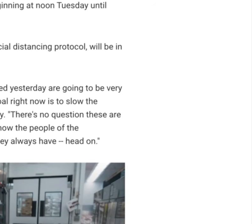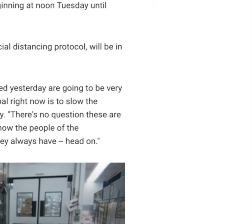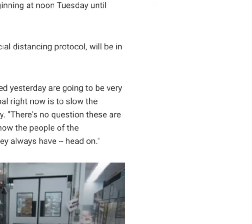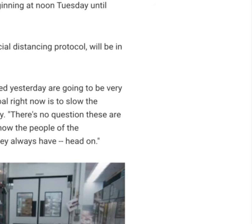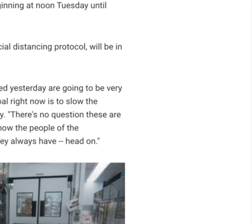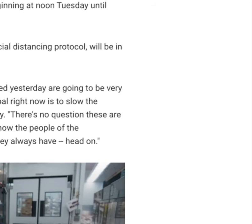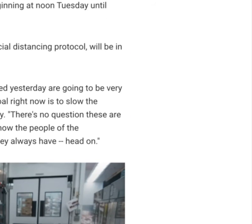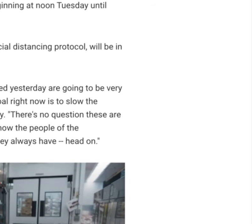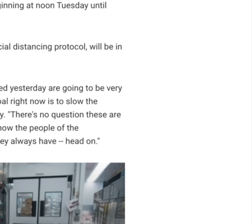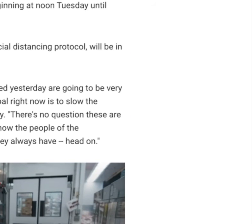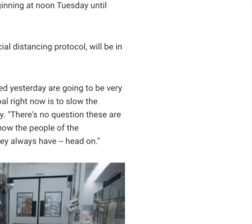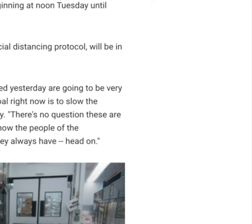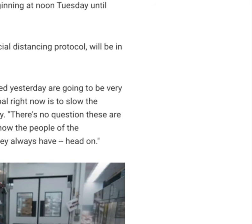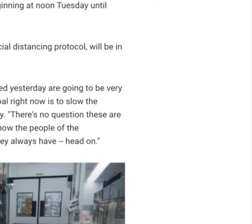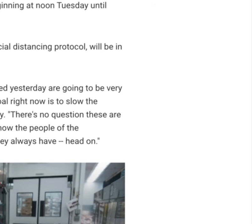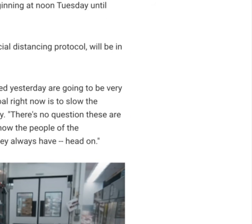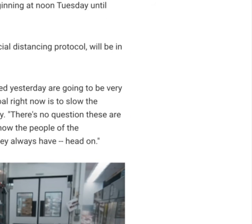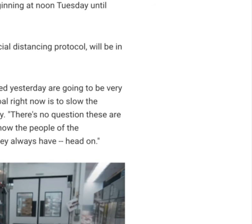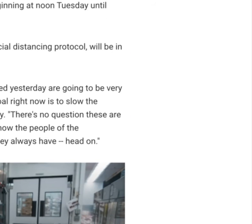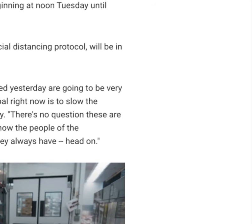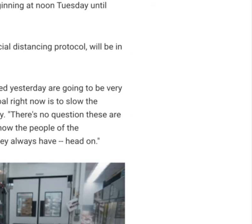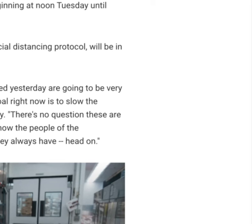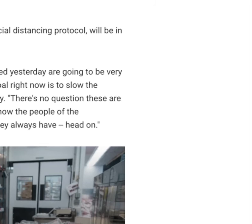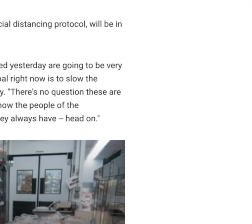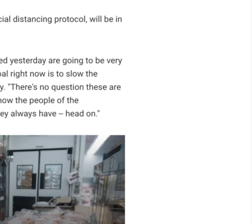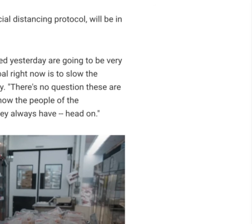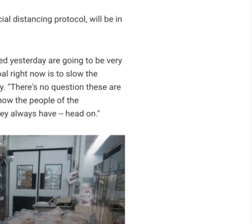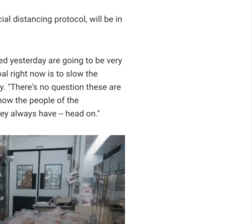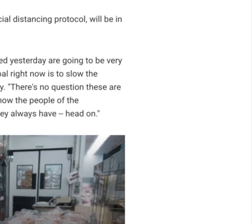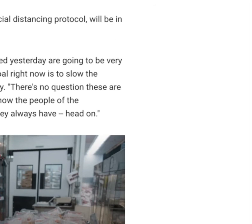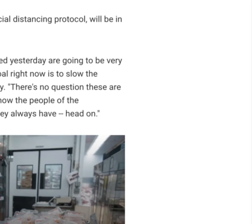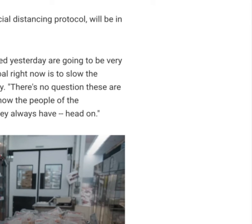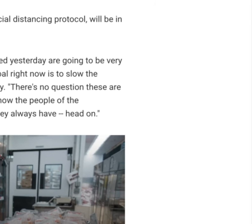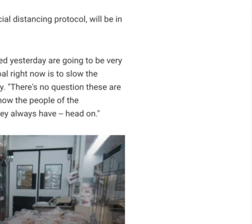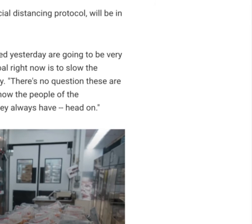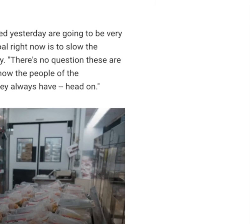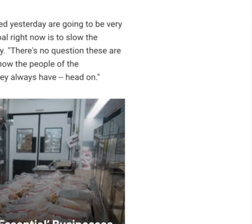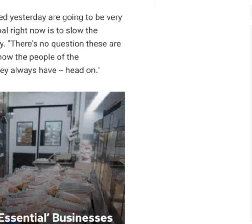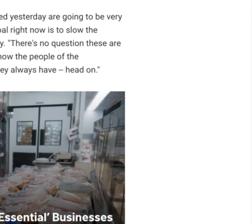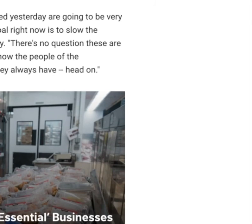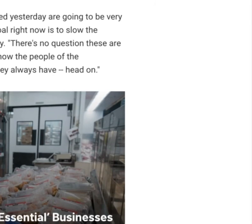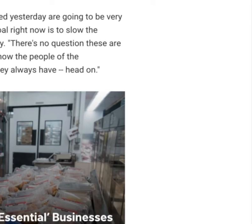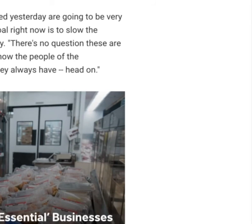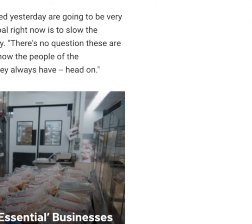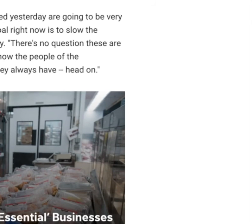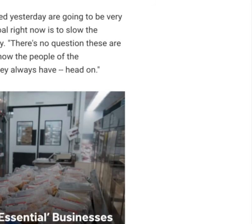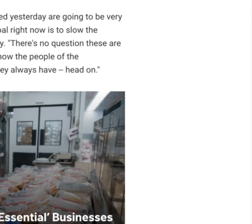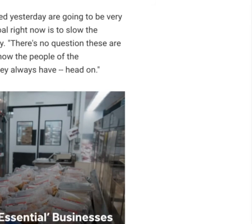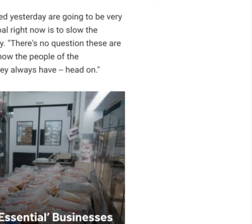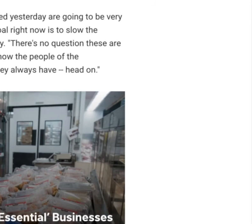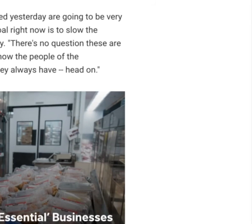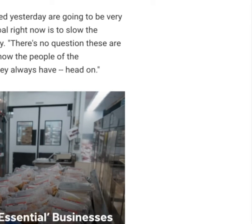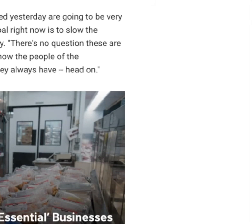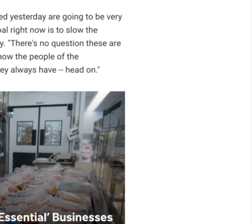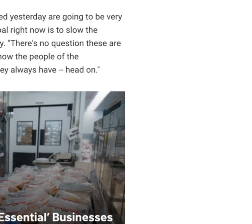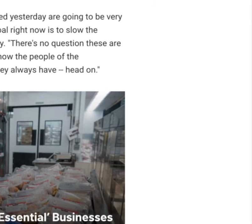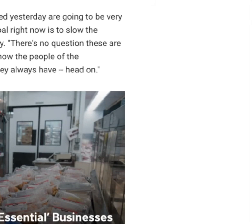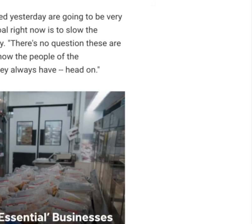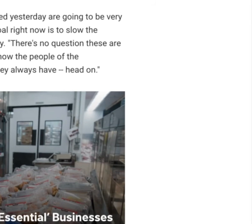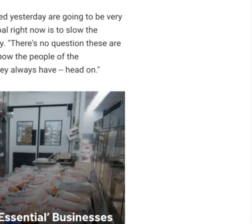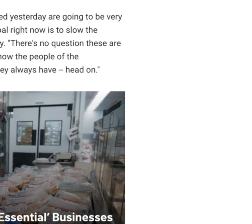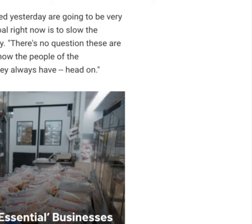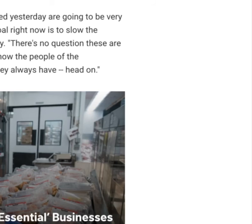So basically, we're going to be shut down until April 7th. And we're going to see what happens, still practice the things, you can still go outside as